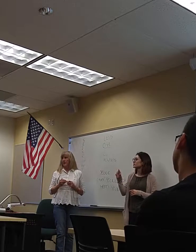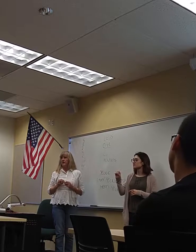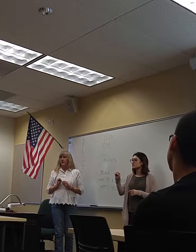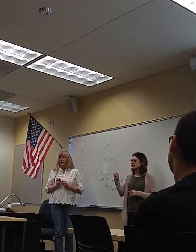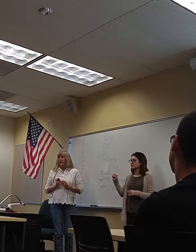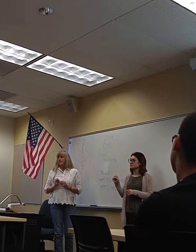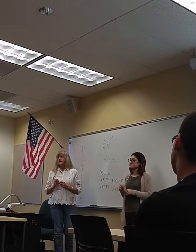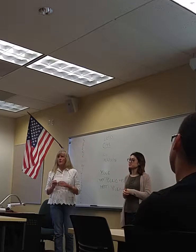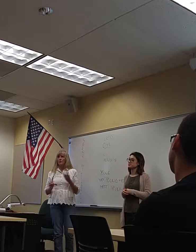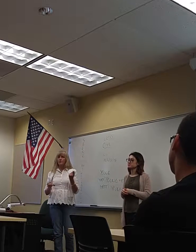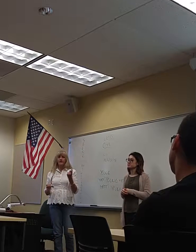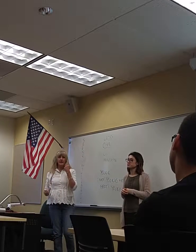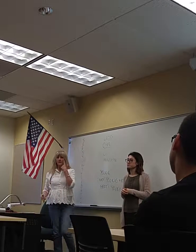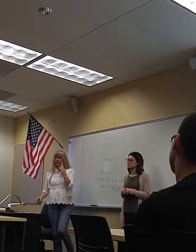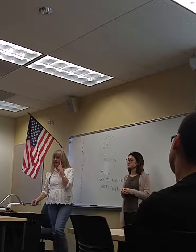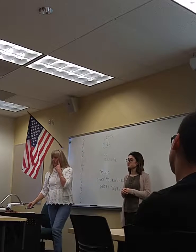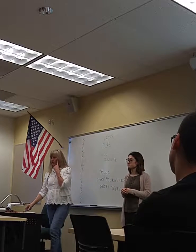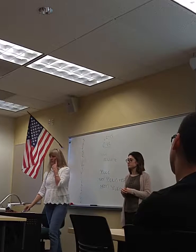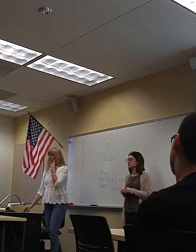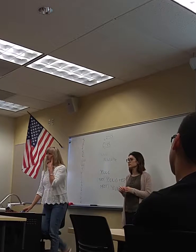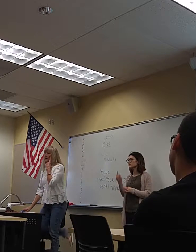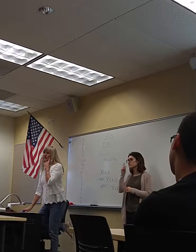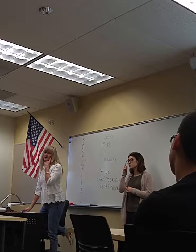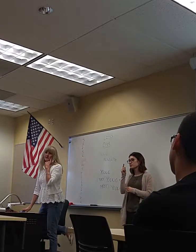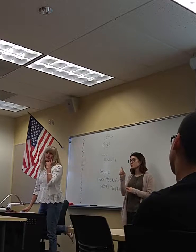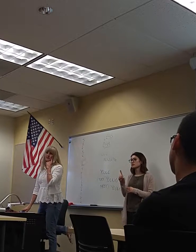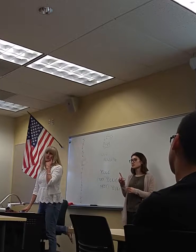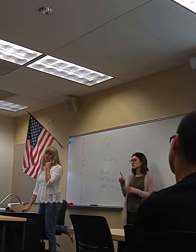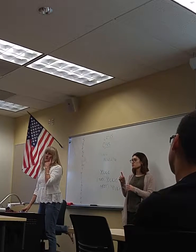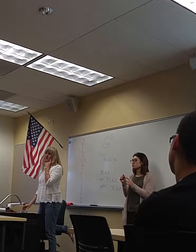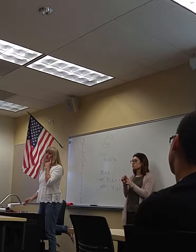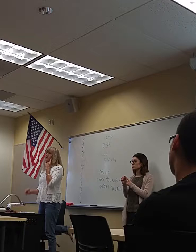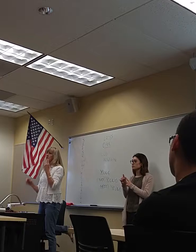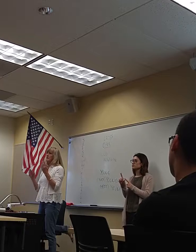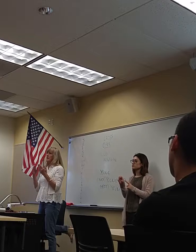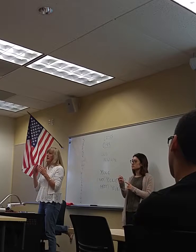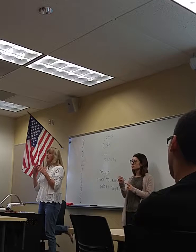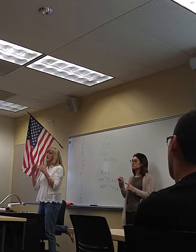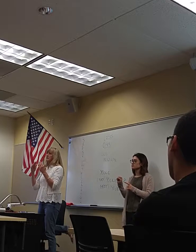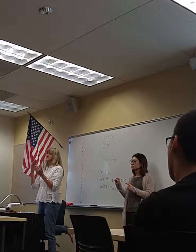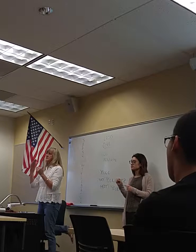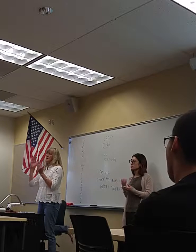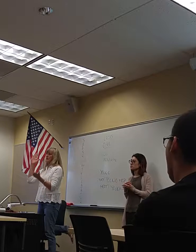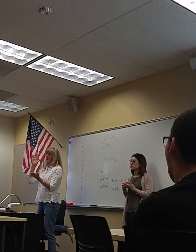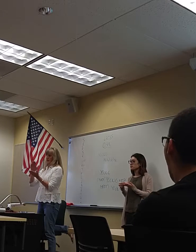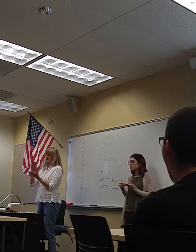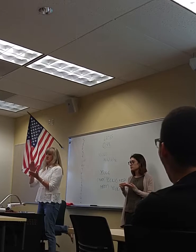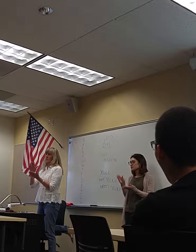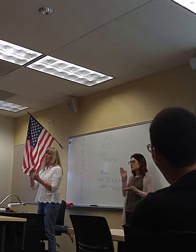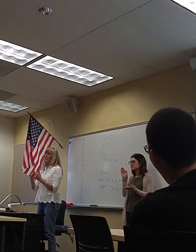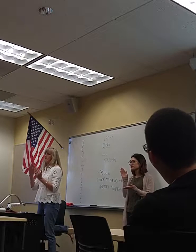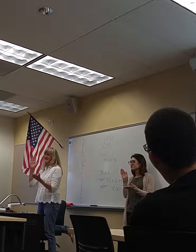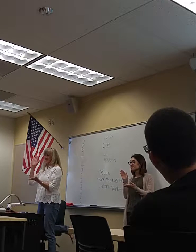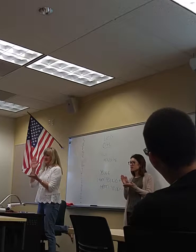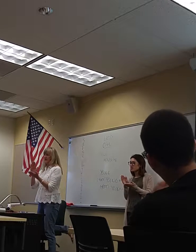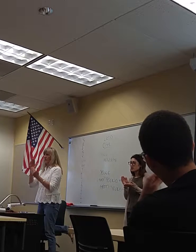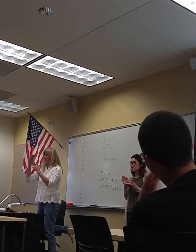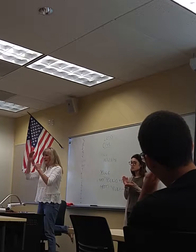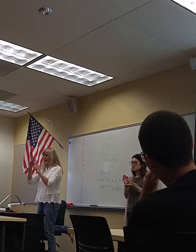Okay? So when you think about the word less, you know, you think like it's less, or it's, you know, less,